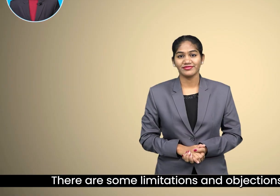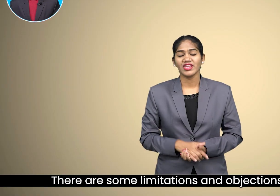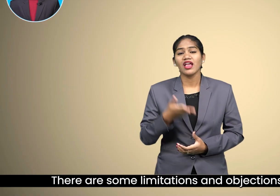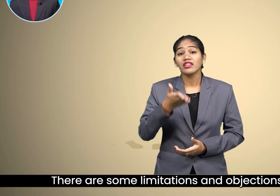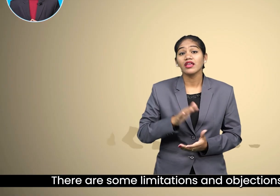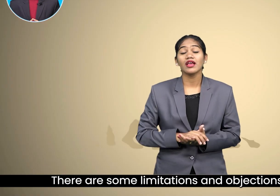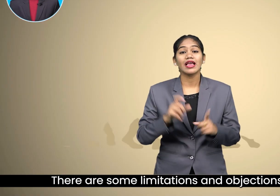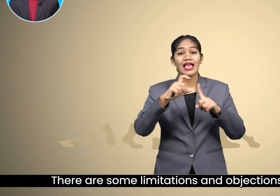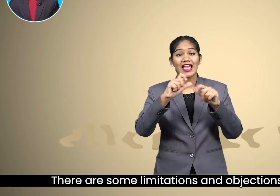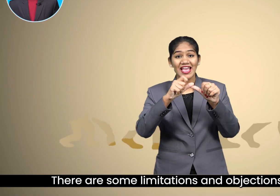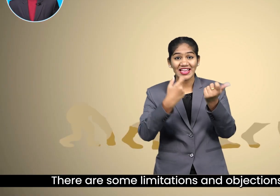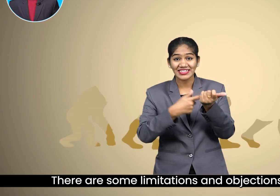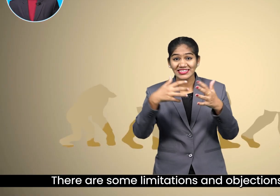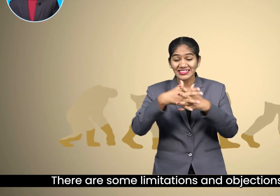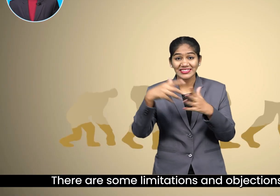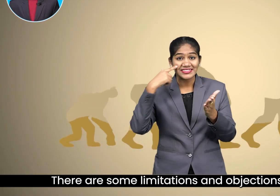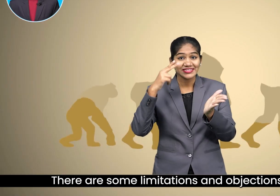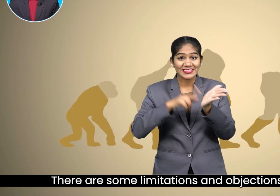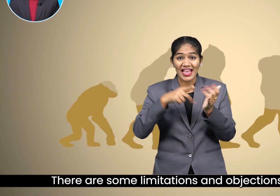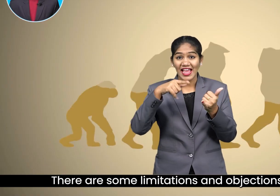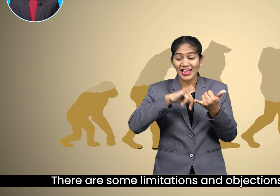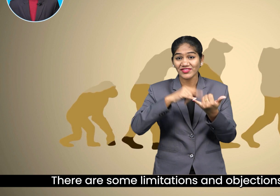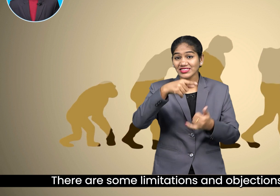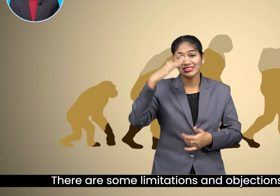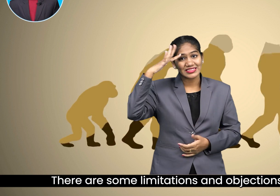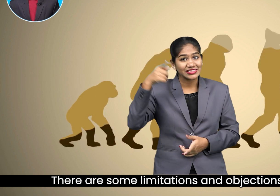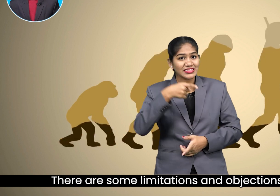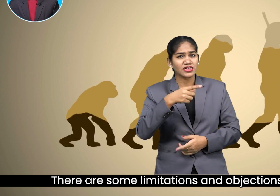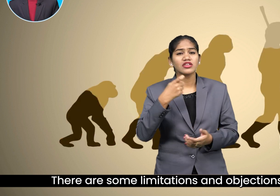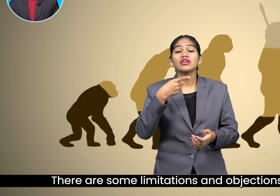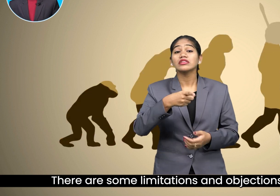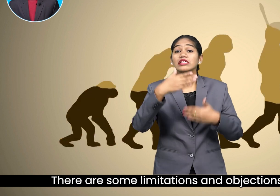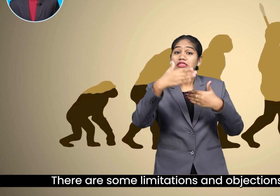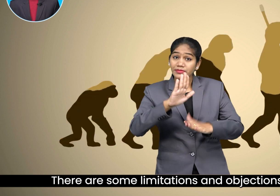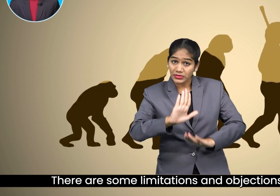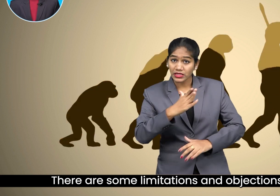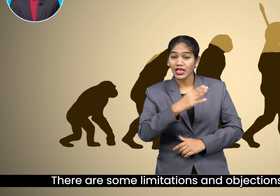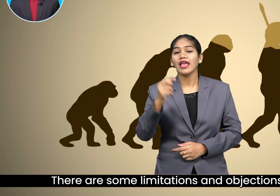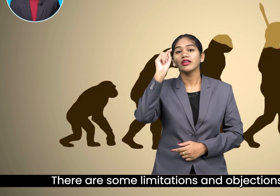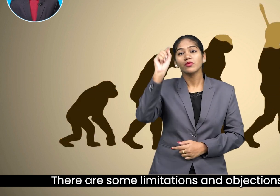There are some limitations and objections to Darwin's theory.